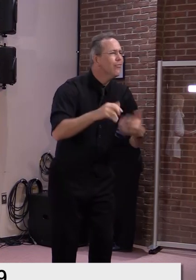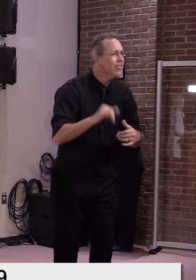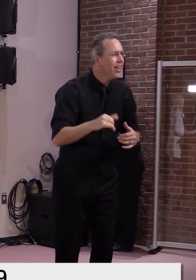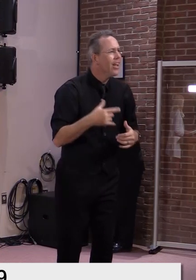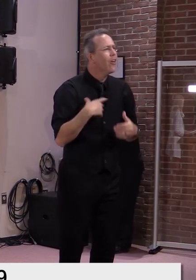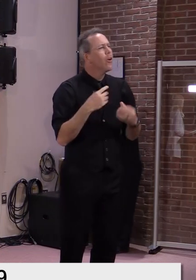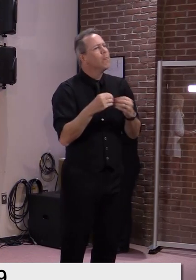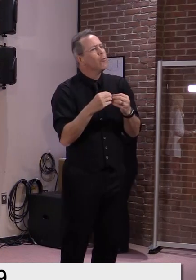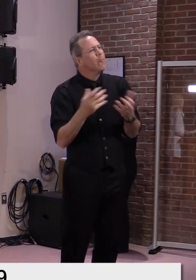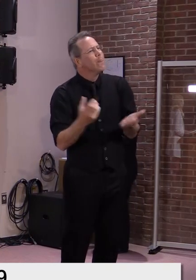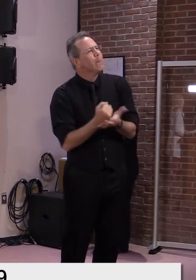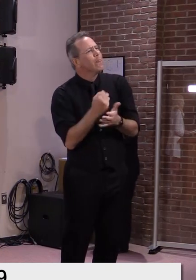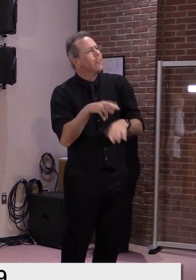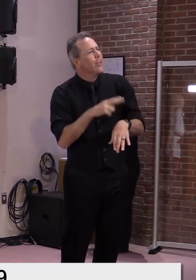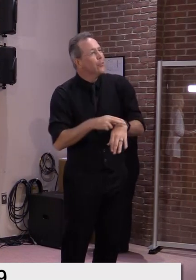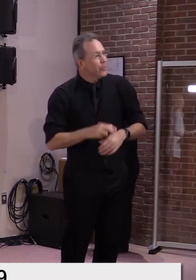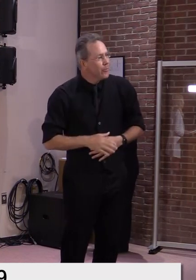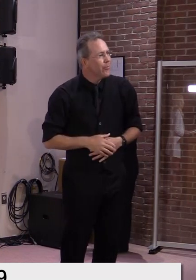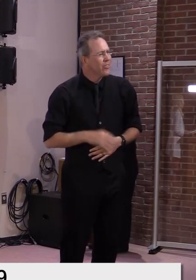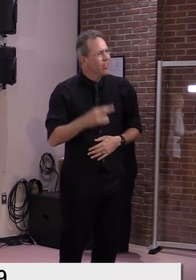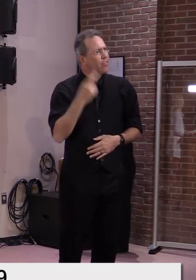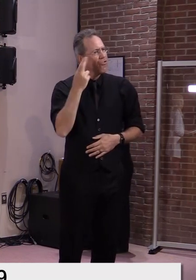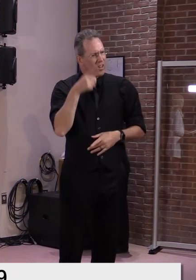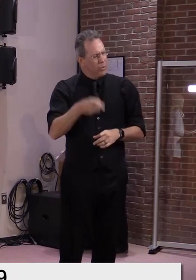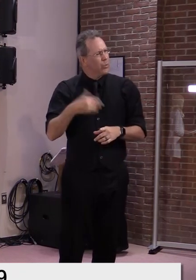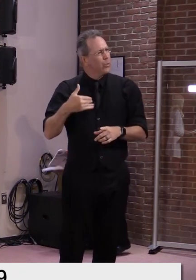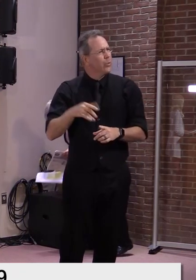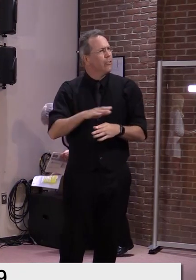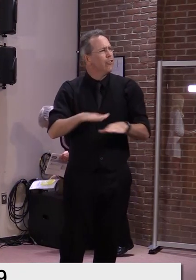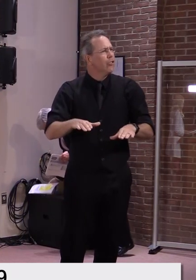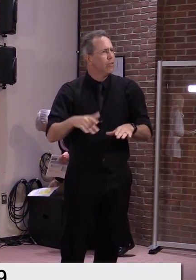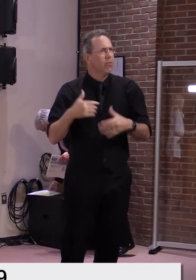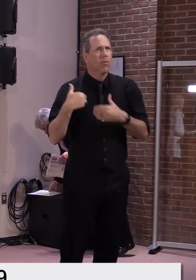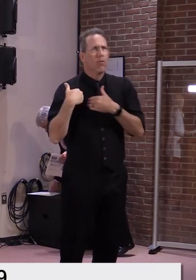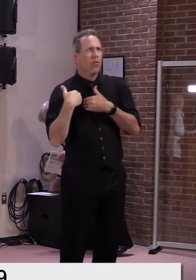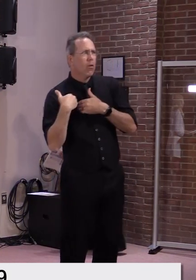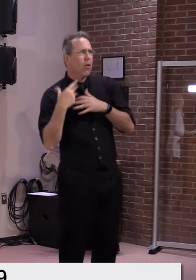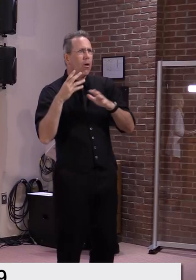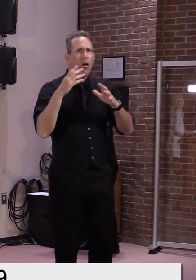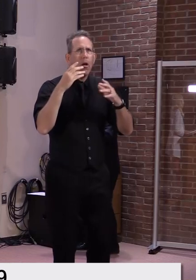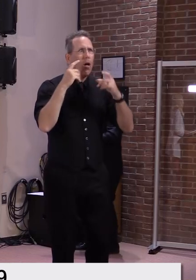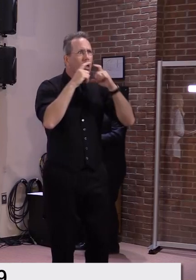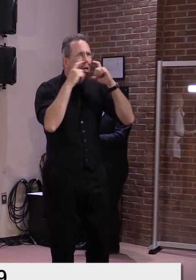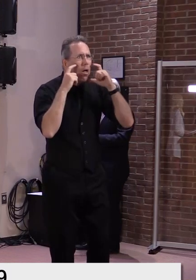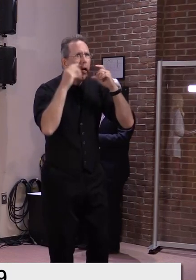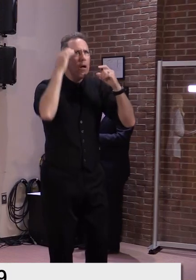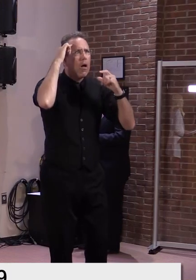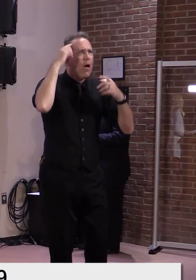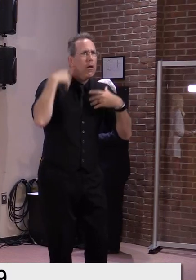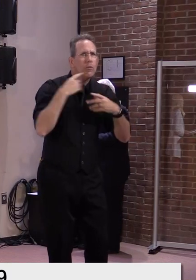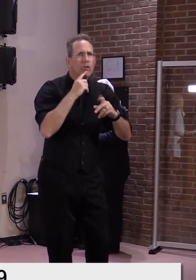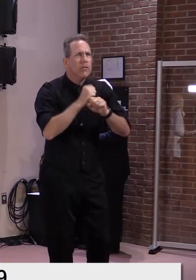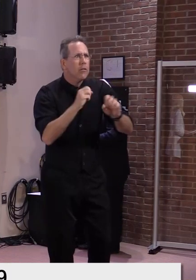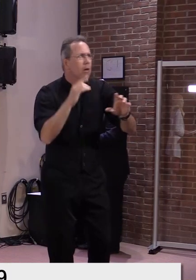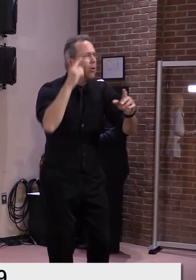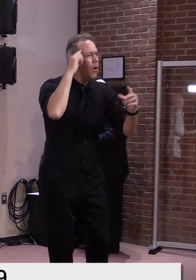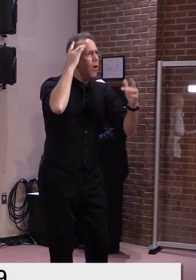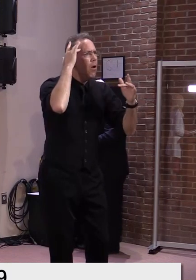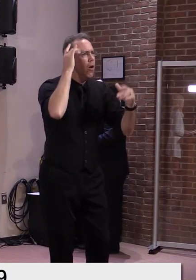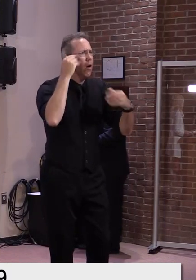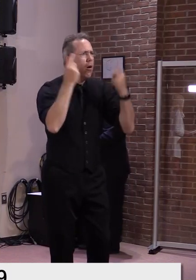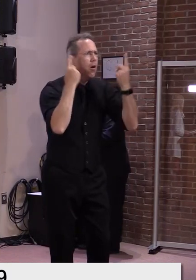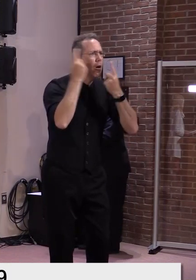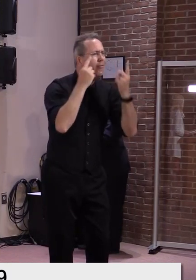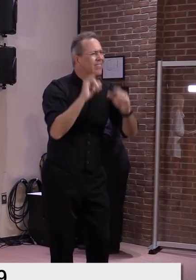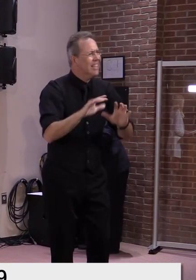all been carrying and the increased mental health needs as a result. For example, we've recently seen an uptick in children